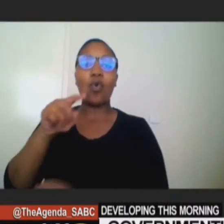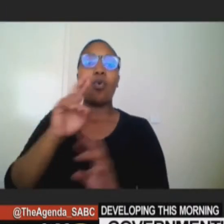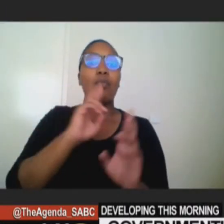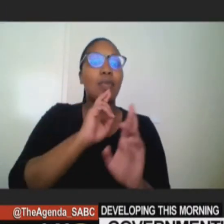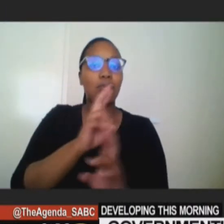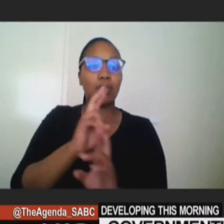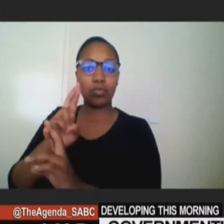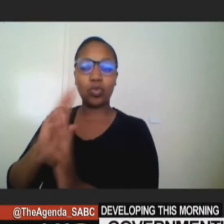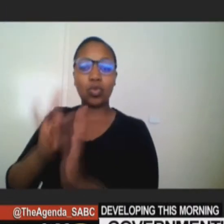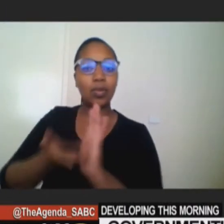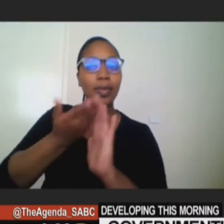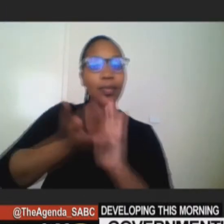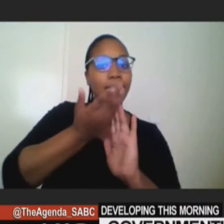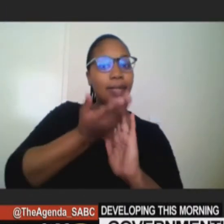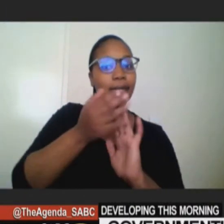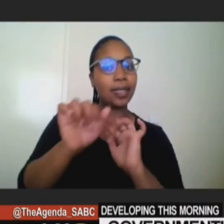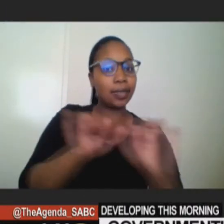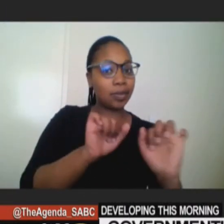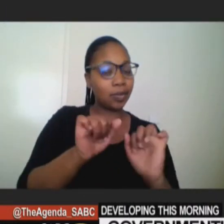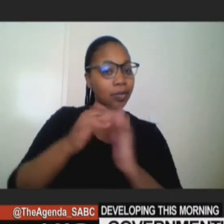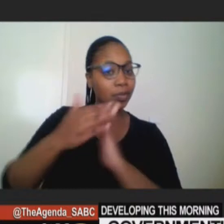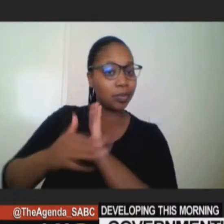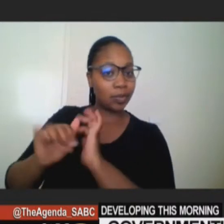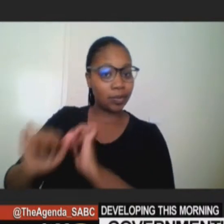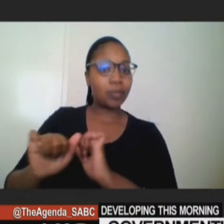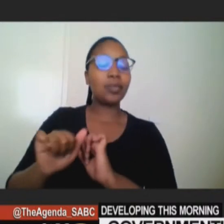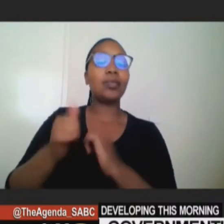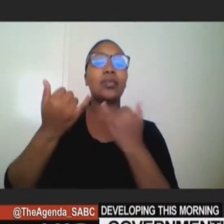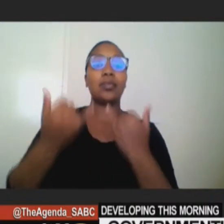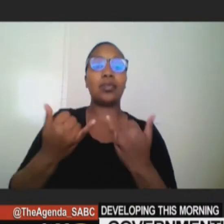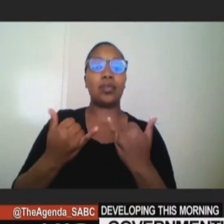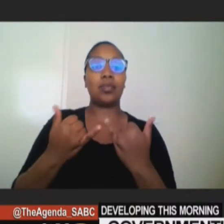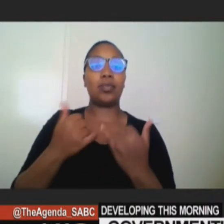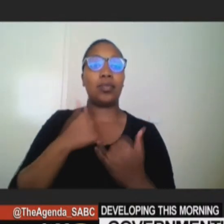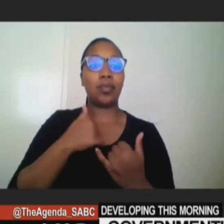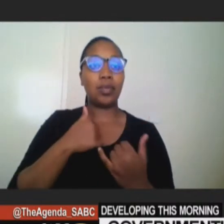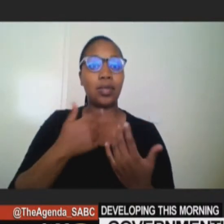is concerned. On that note, I'm going to swap my